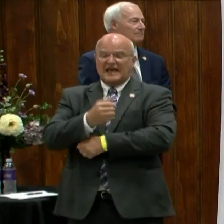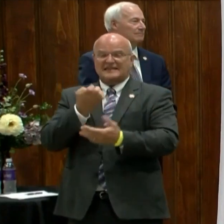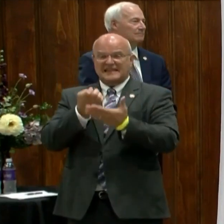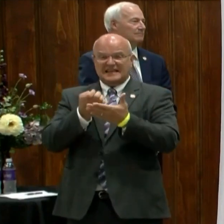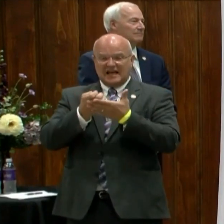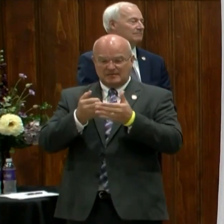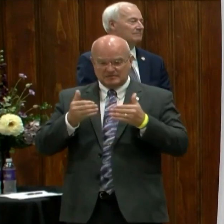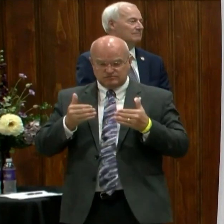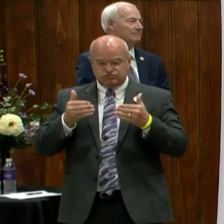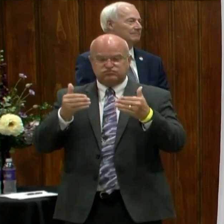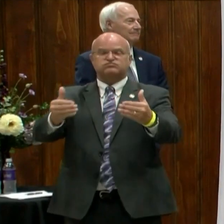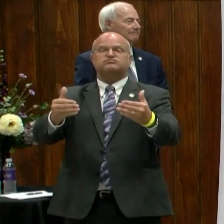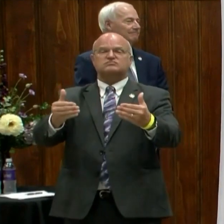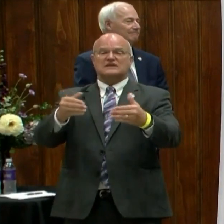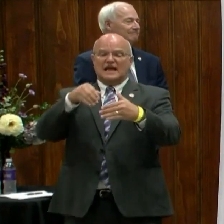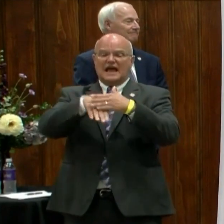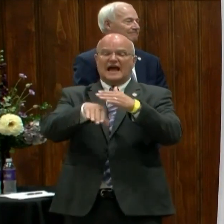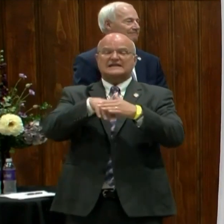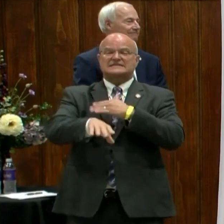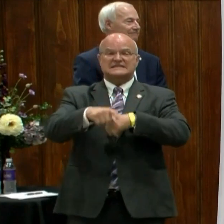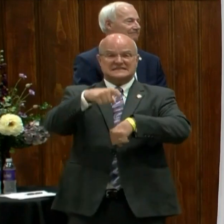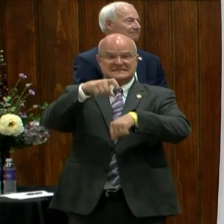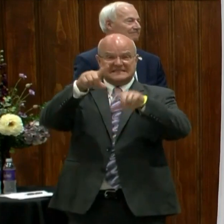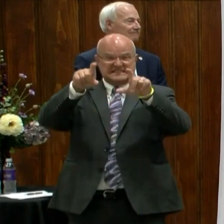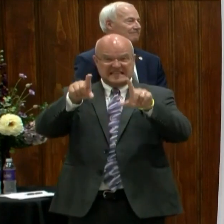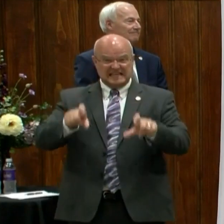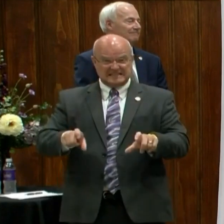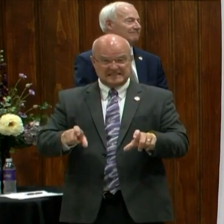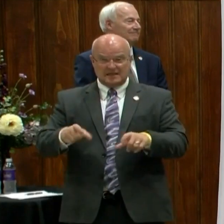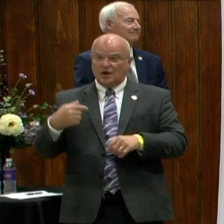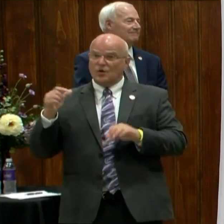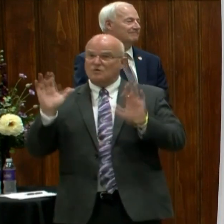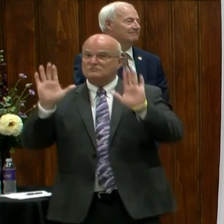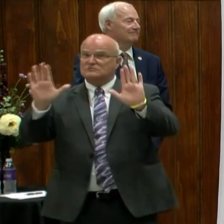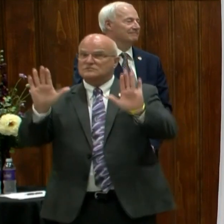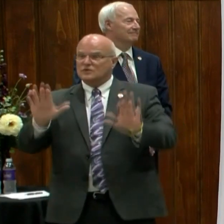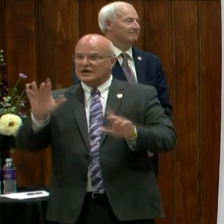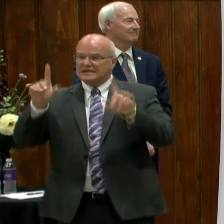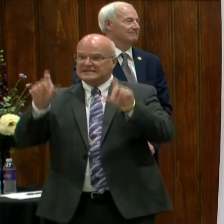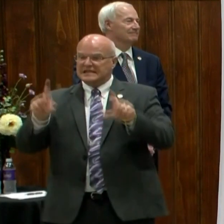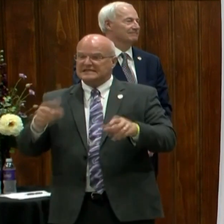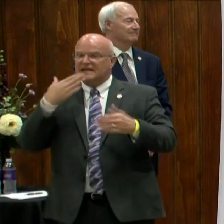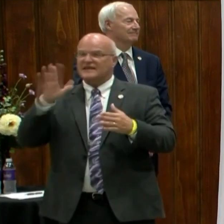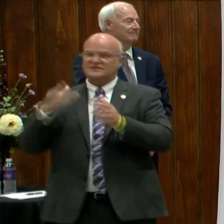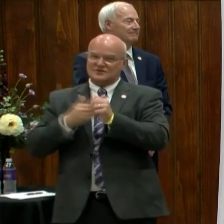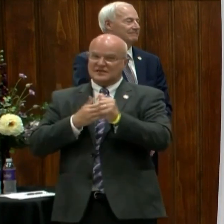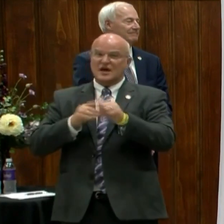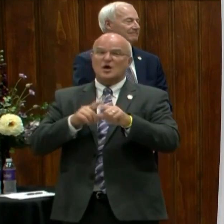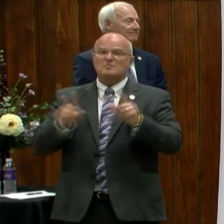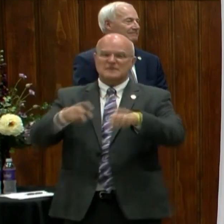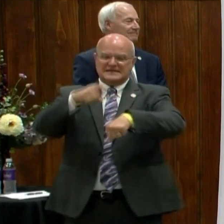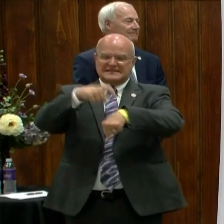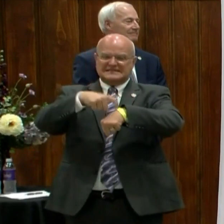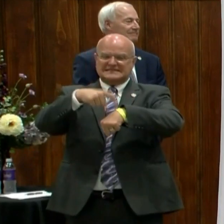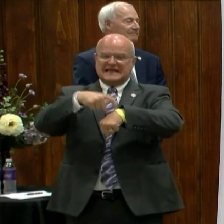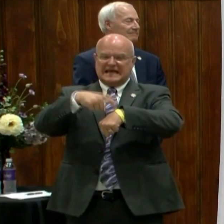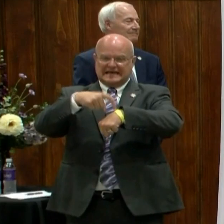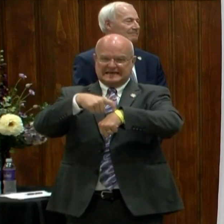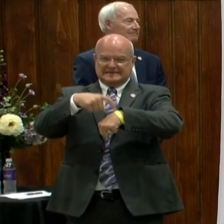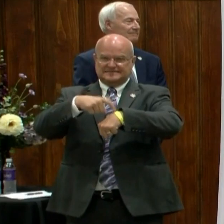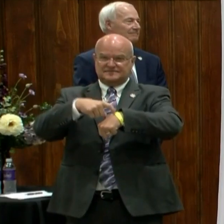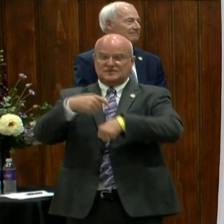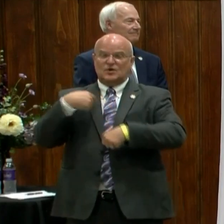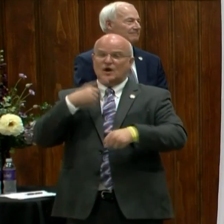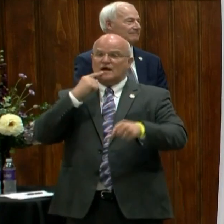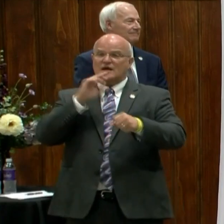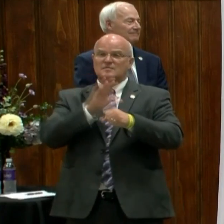economy is access to testing in a timely way. We're doing great testing thanks to your leadership, but it's the timeliness. And so